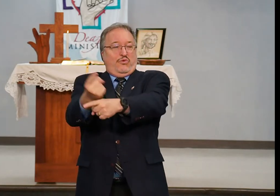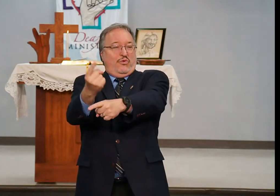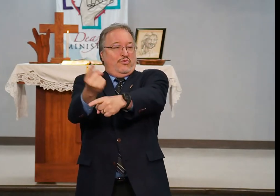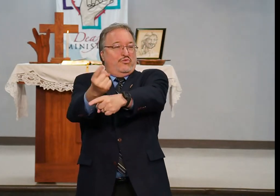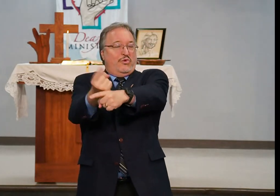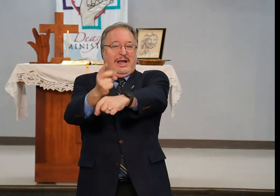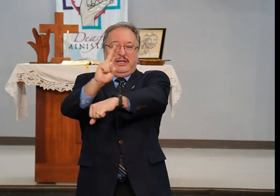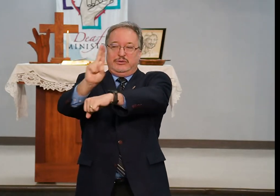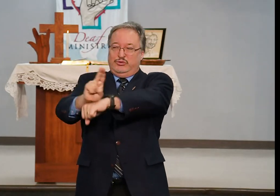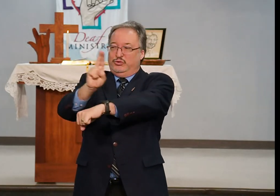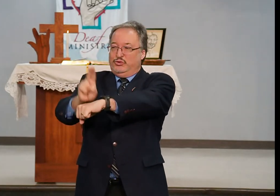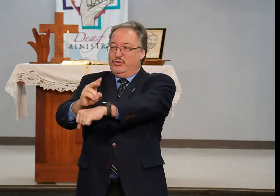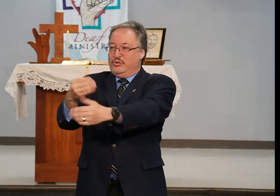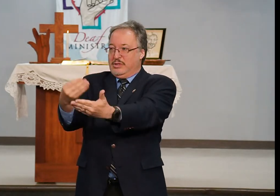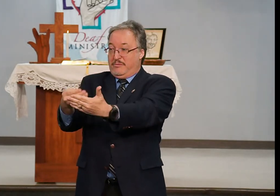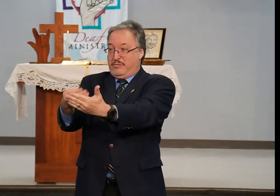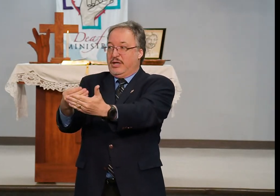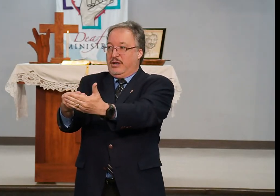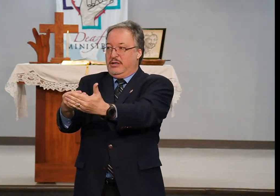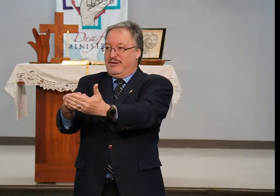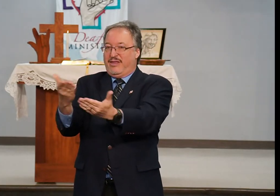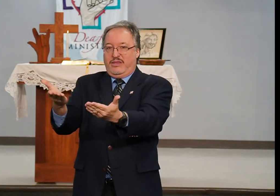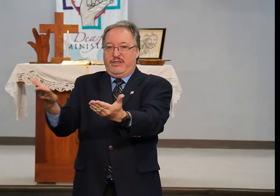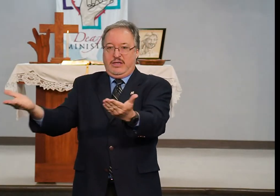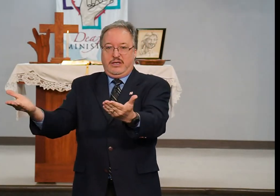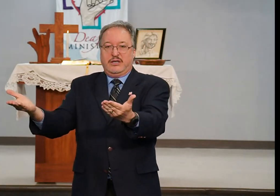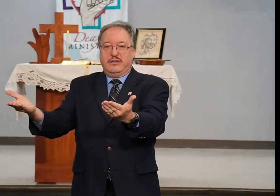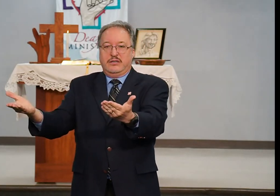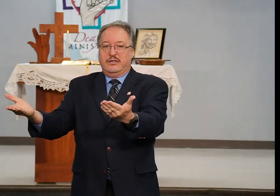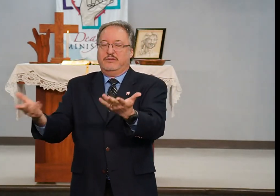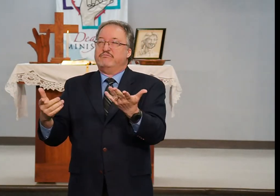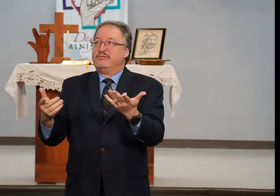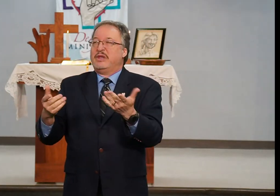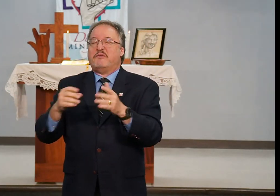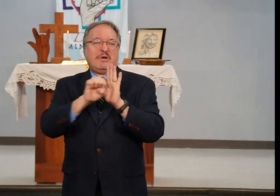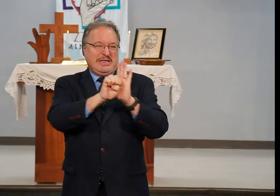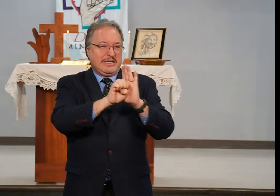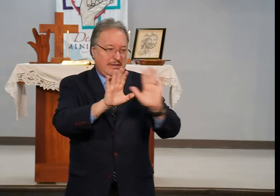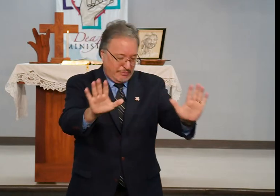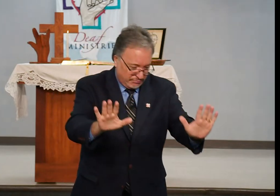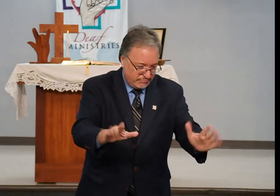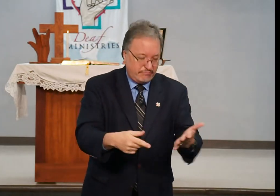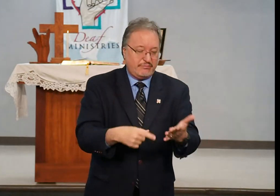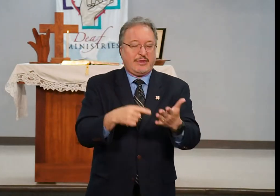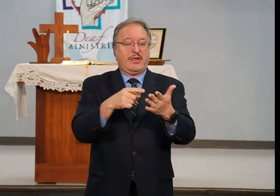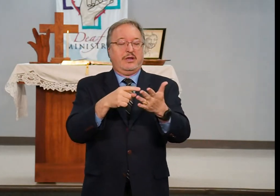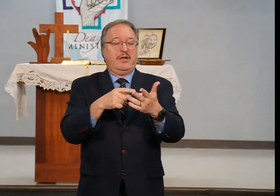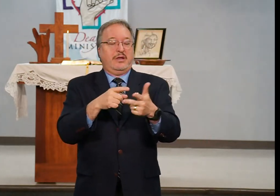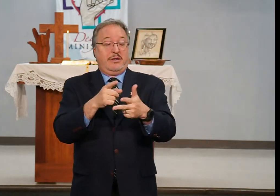talked so much in this chapter about the proper use of money and the judicious or wise use of